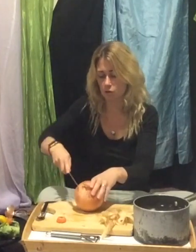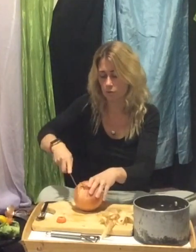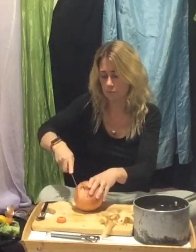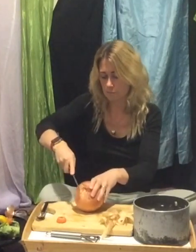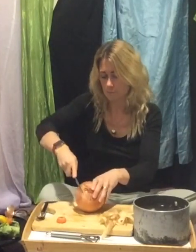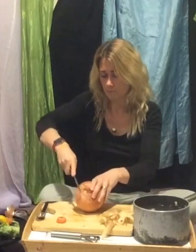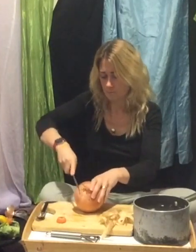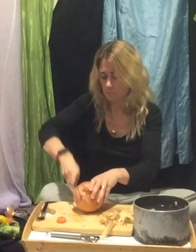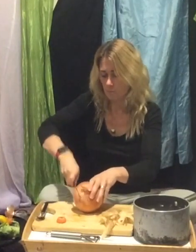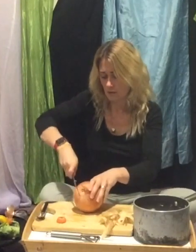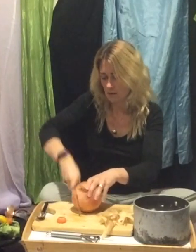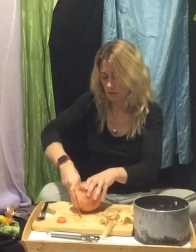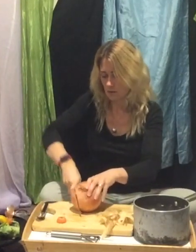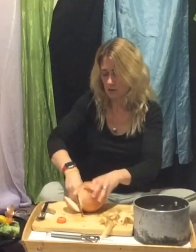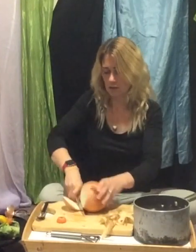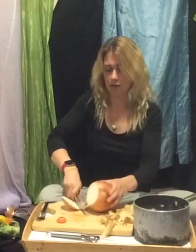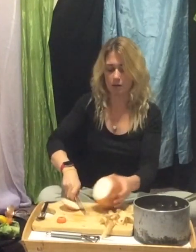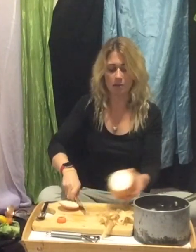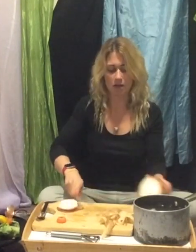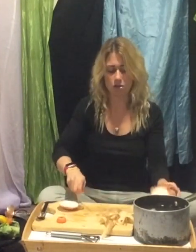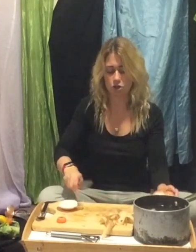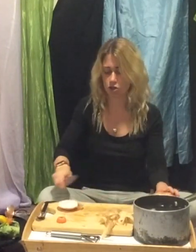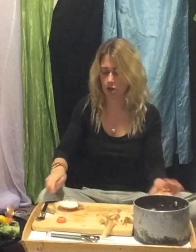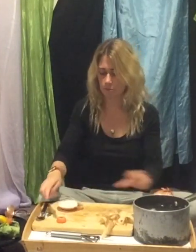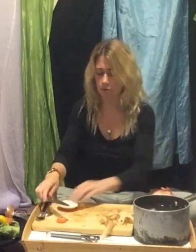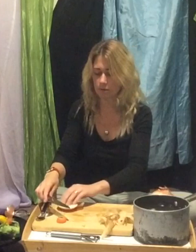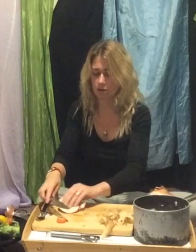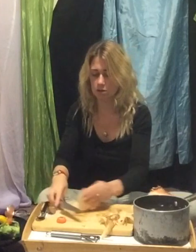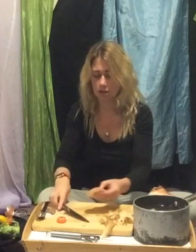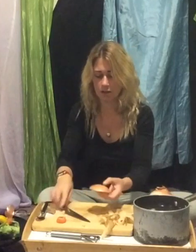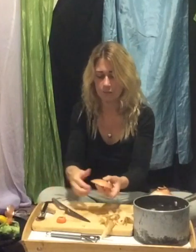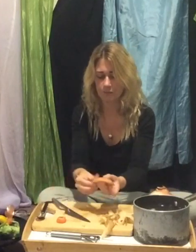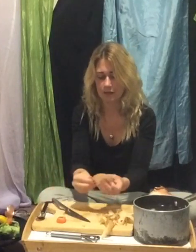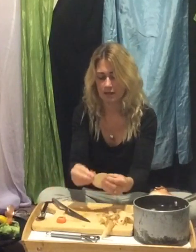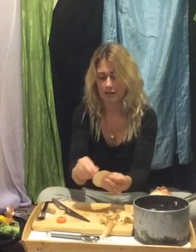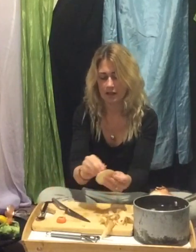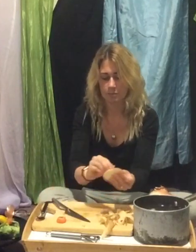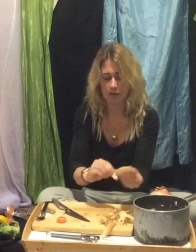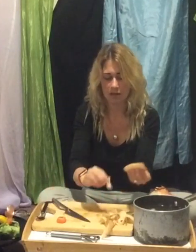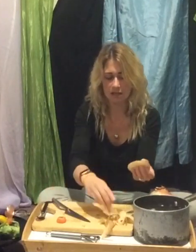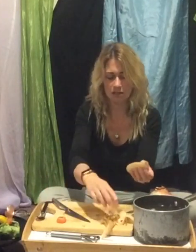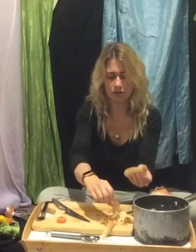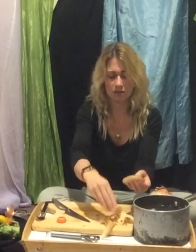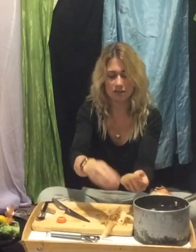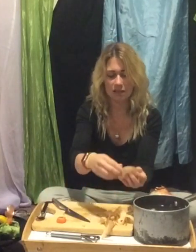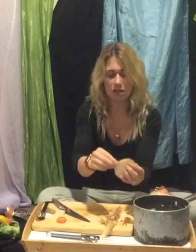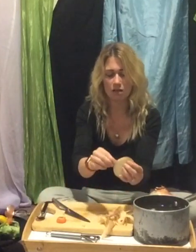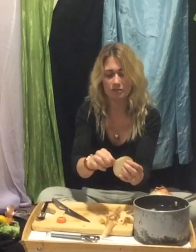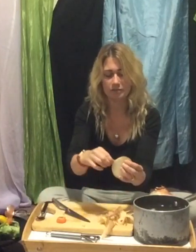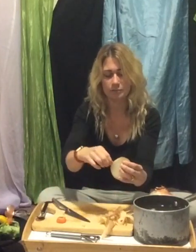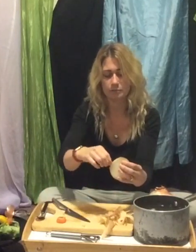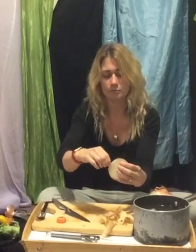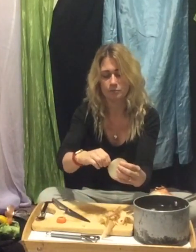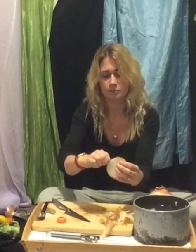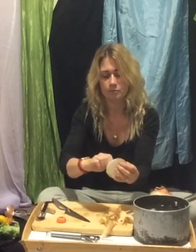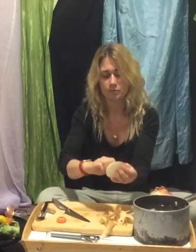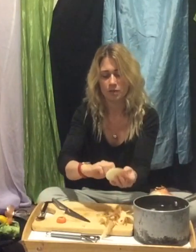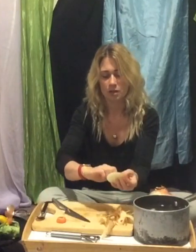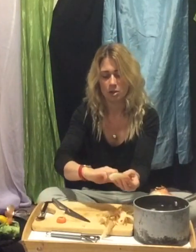So the men chopped up the onion, they peeled the skin off.